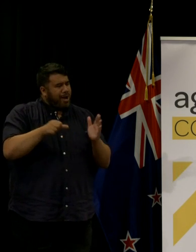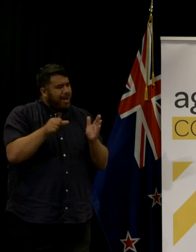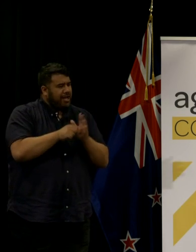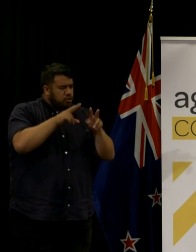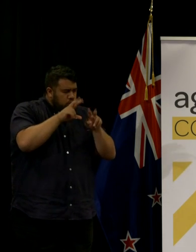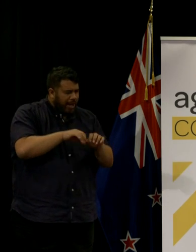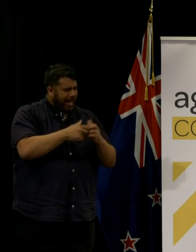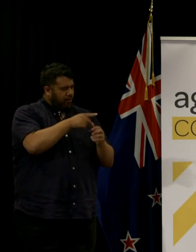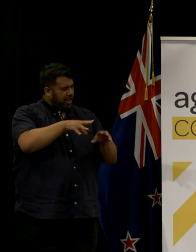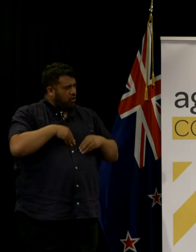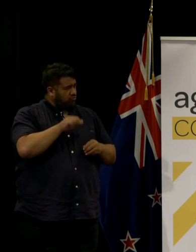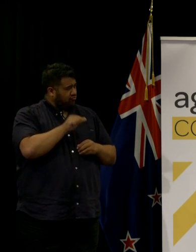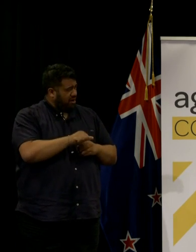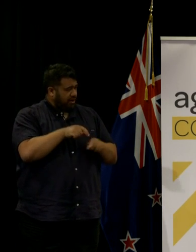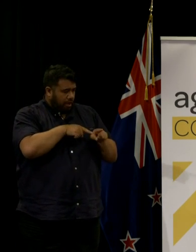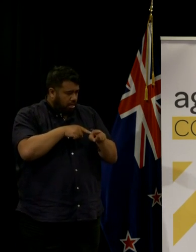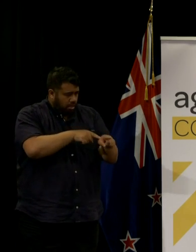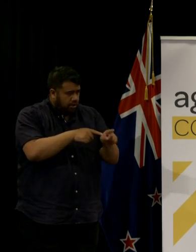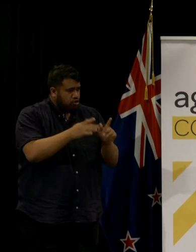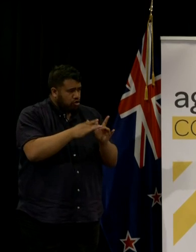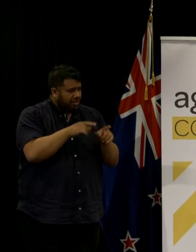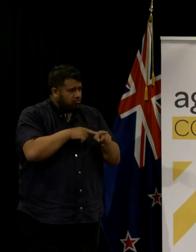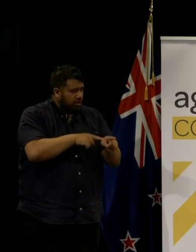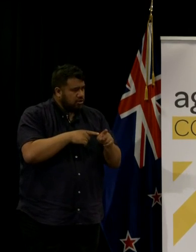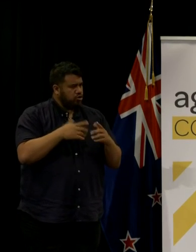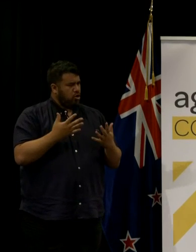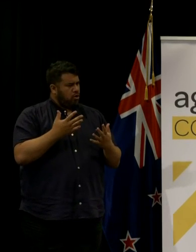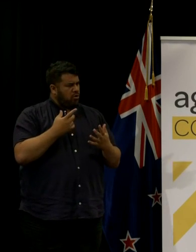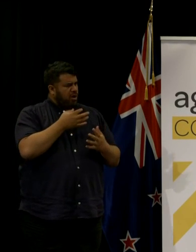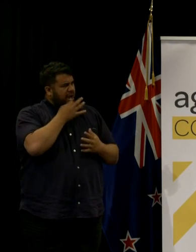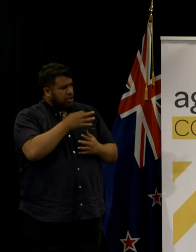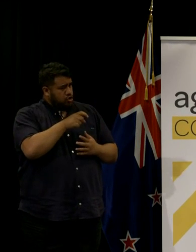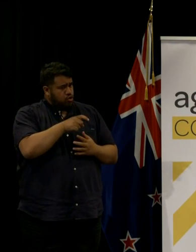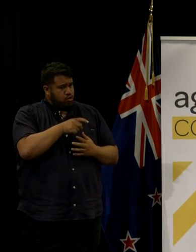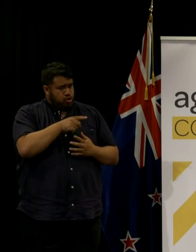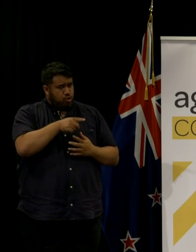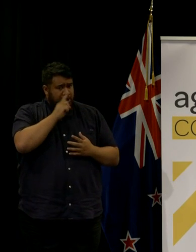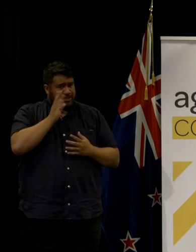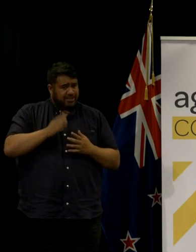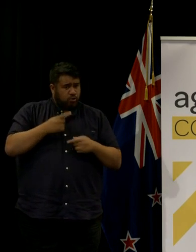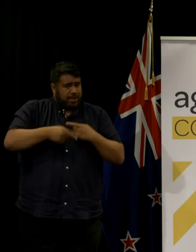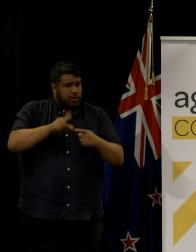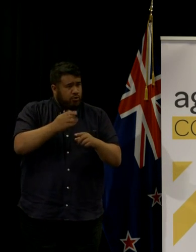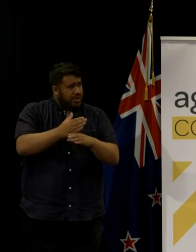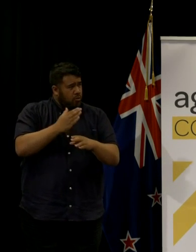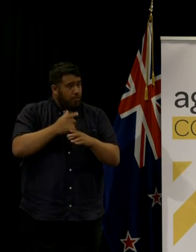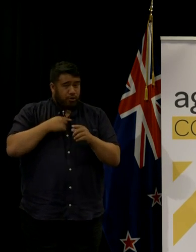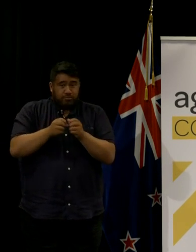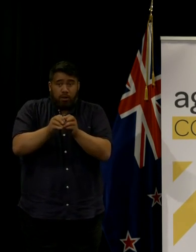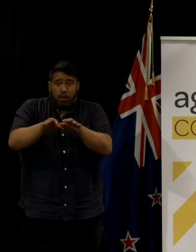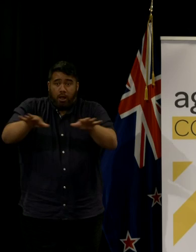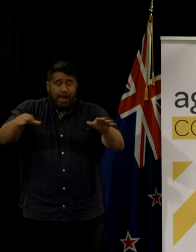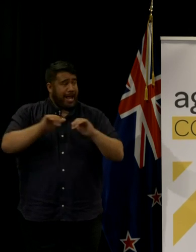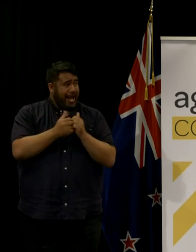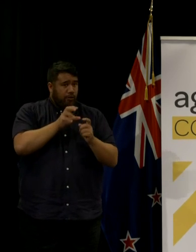speak to how many people you've got working on that task, whether it's still manageable, the rest of it? So we've been anticipating a